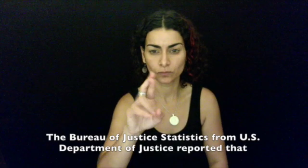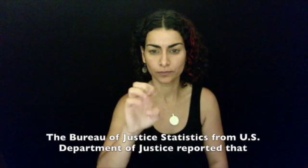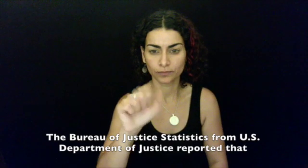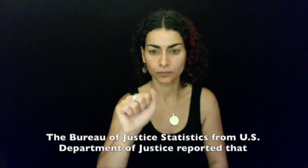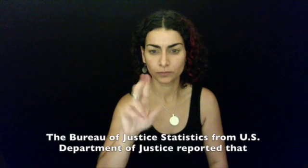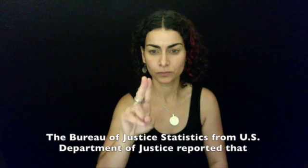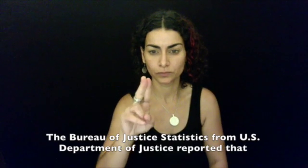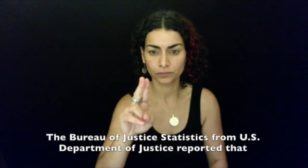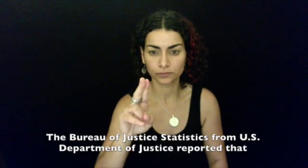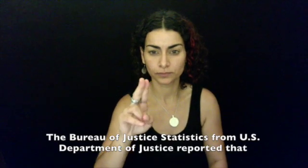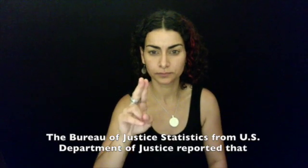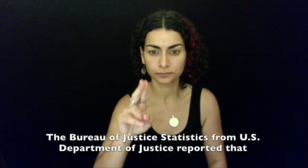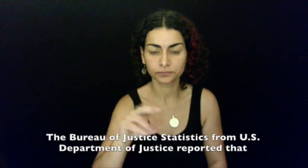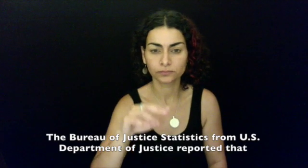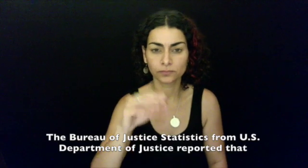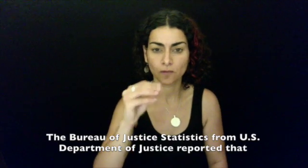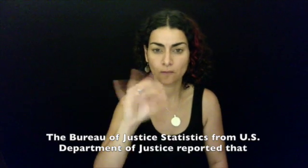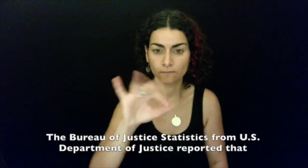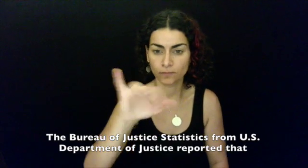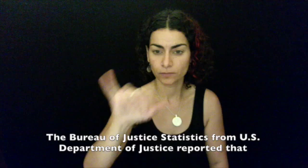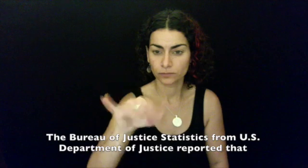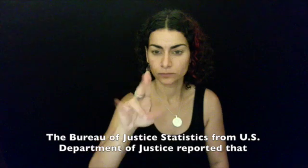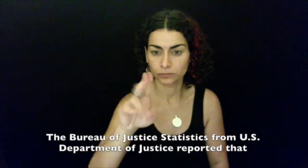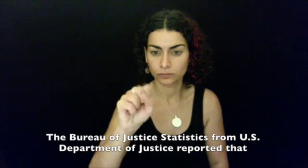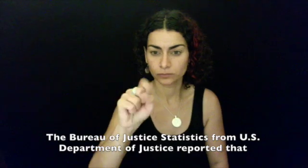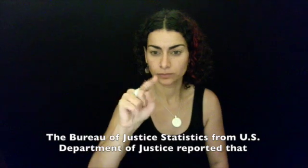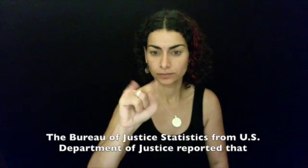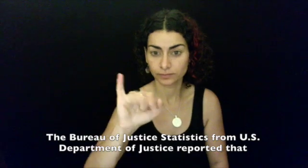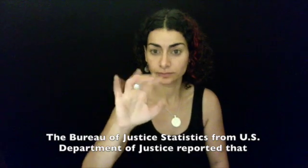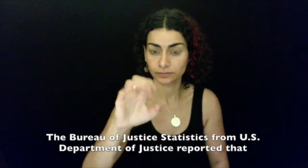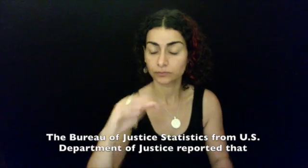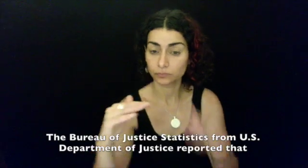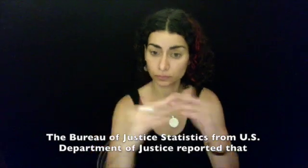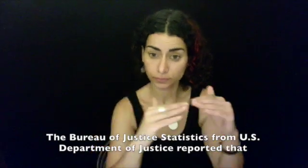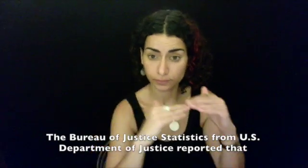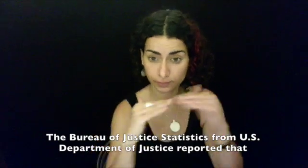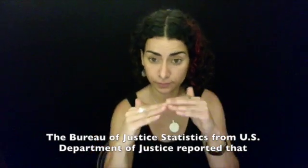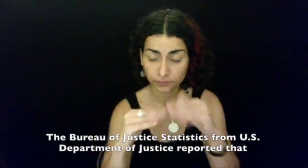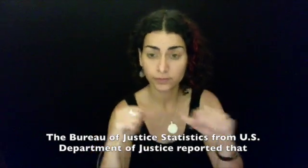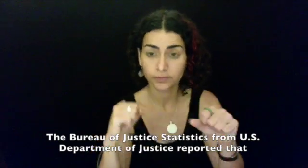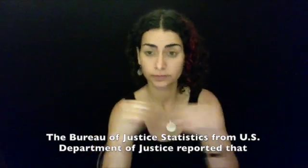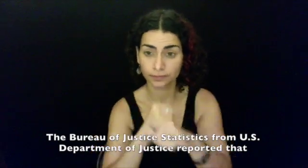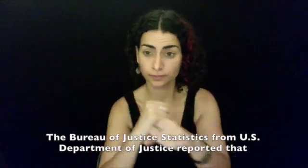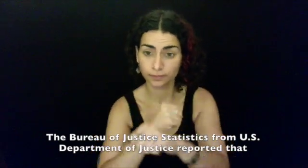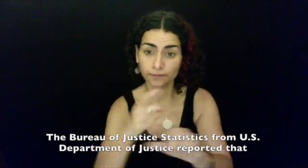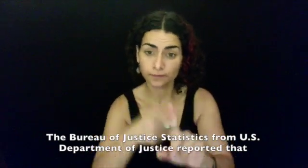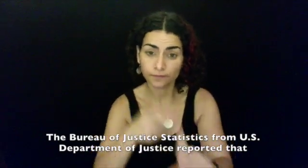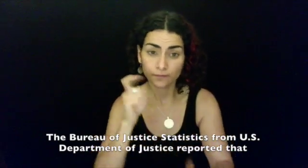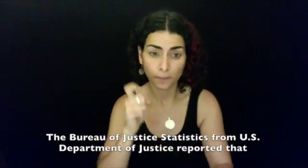The Bureau of Justice Statistics from the U.S. Department of Justice reported that